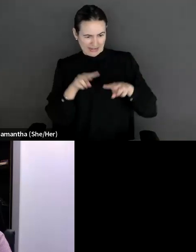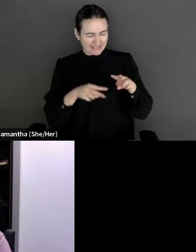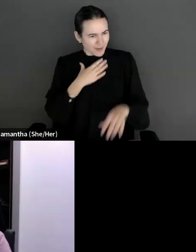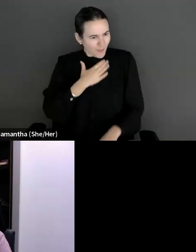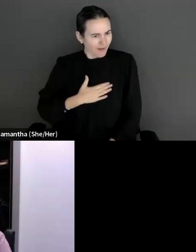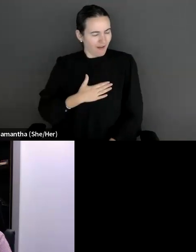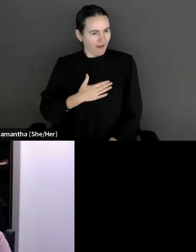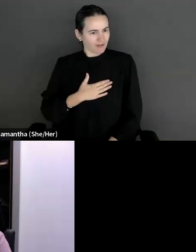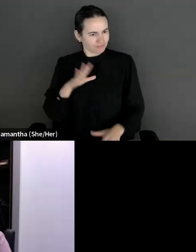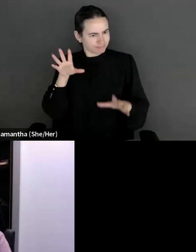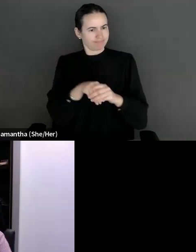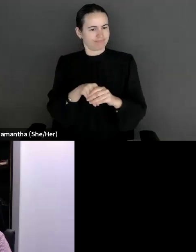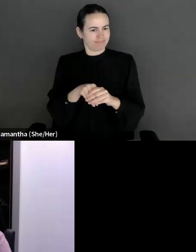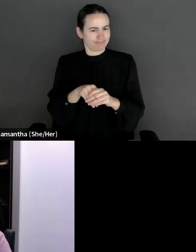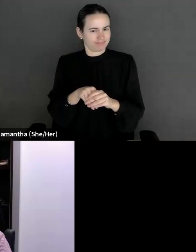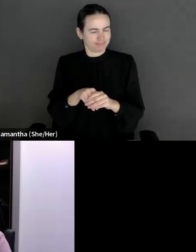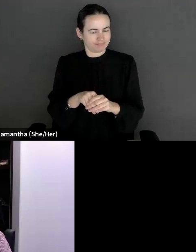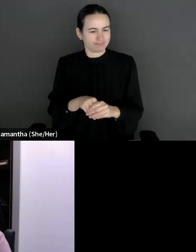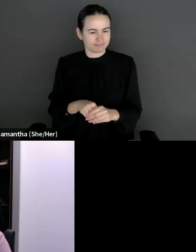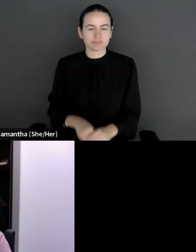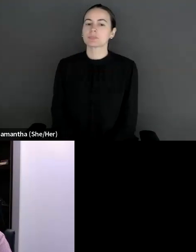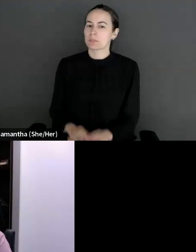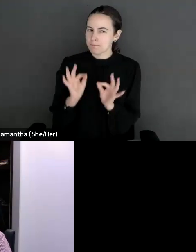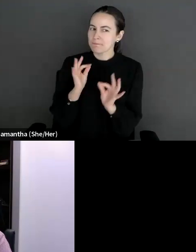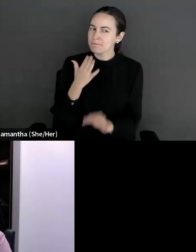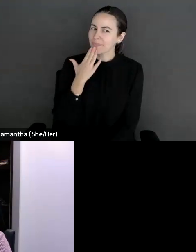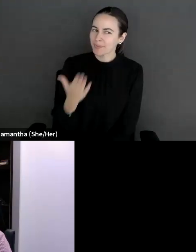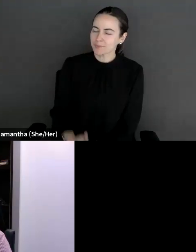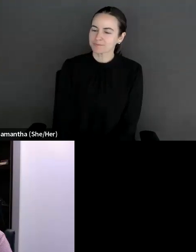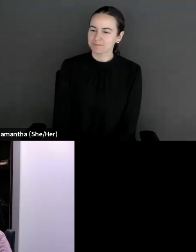And yeah. Okay, thank you.